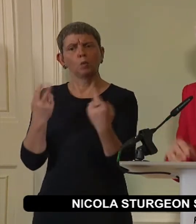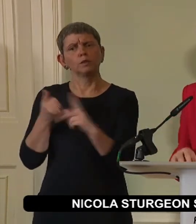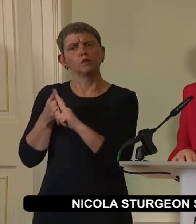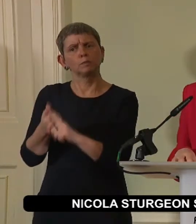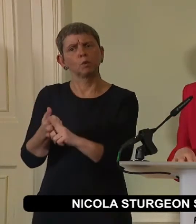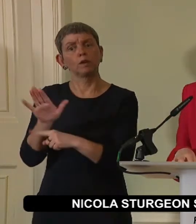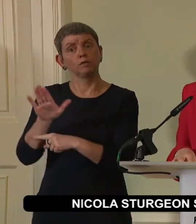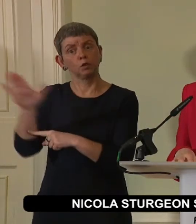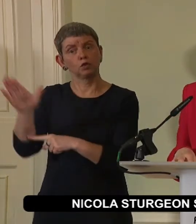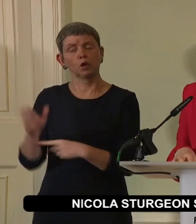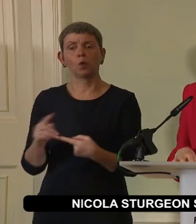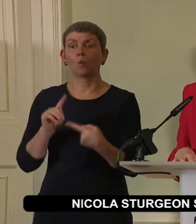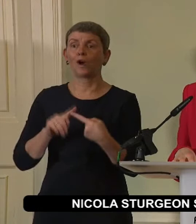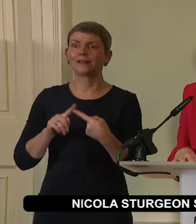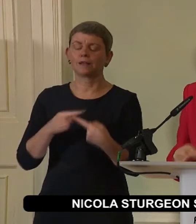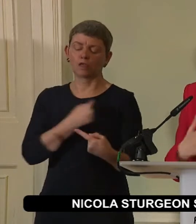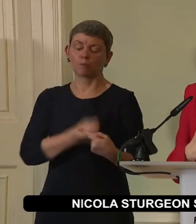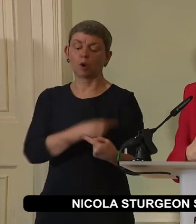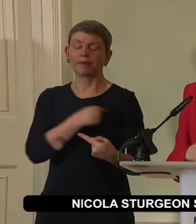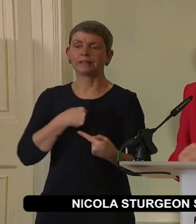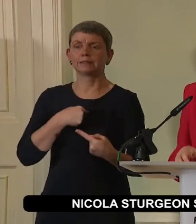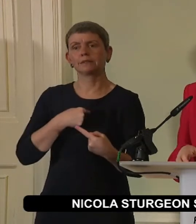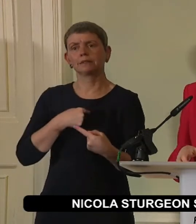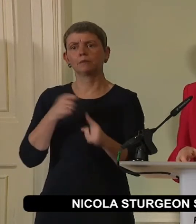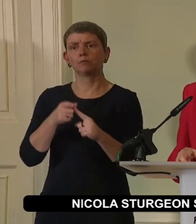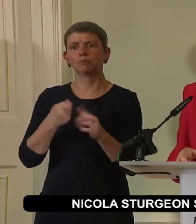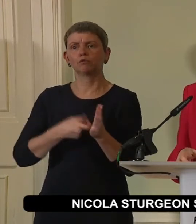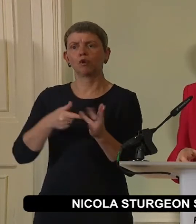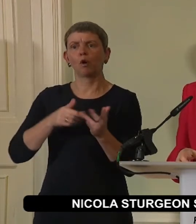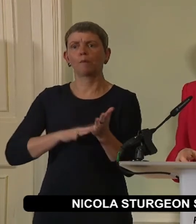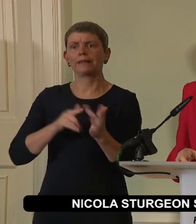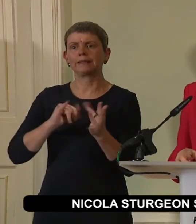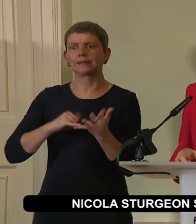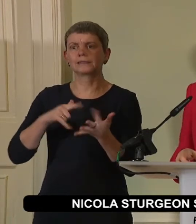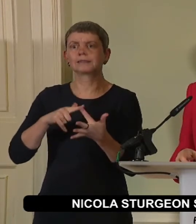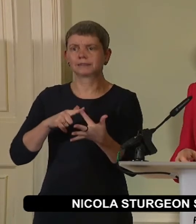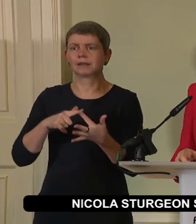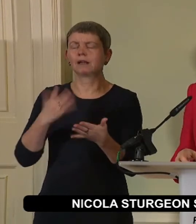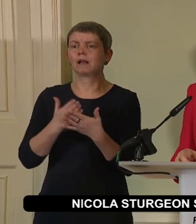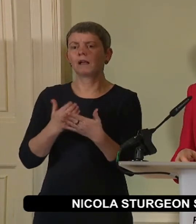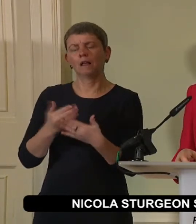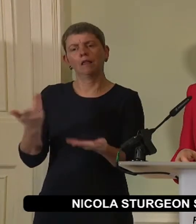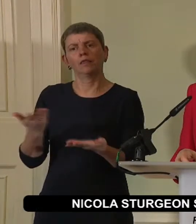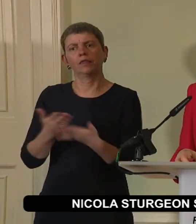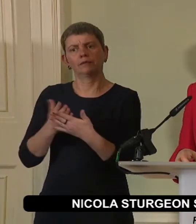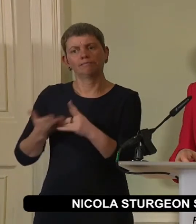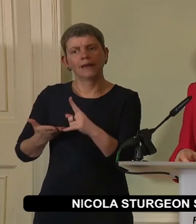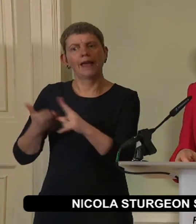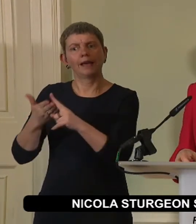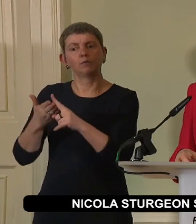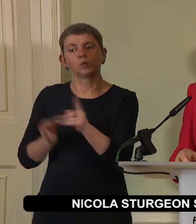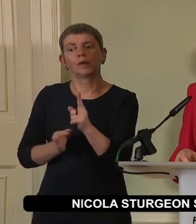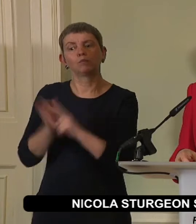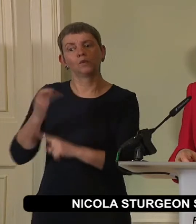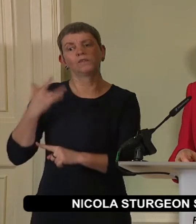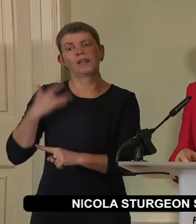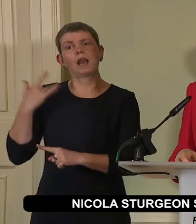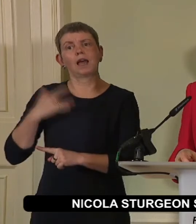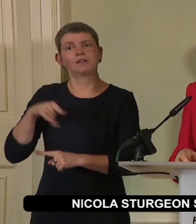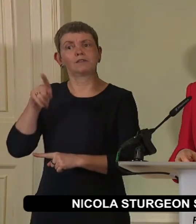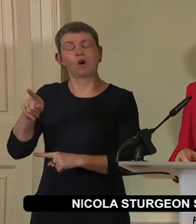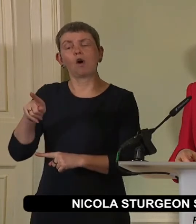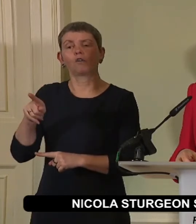One of these is the promise, the national mission so close to my heart to improve the life chances of care experienced young people and ensure they grow